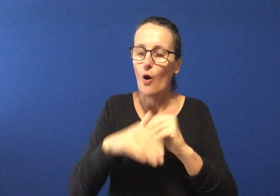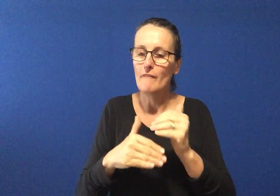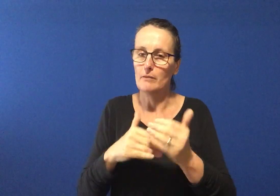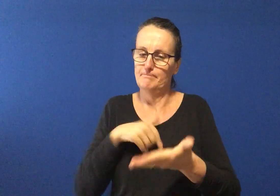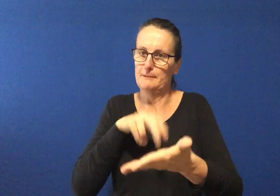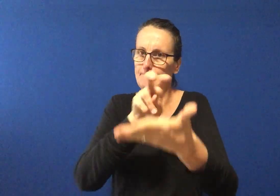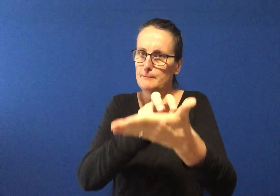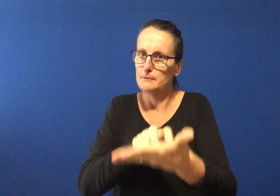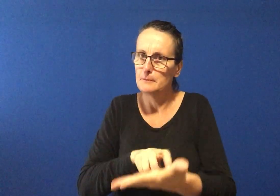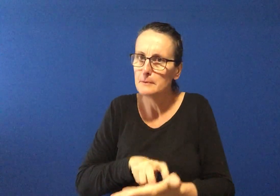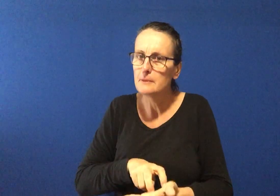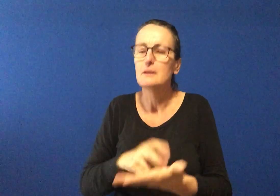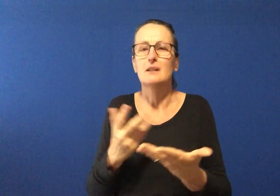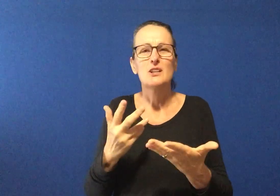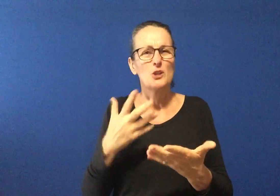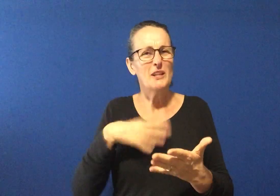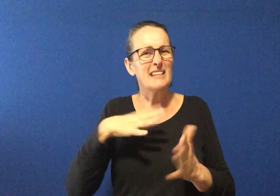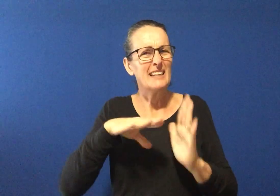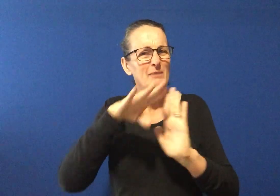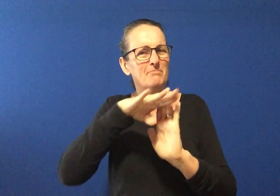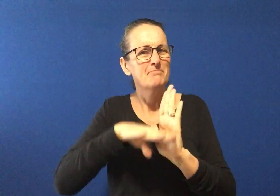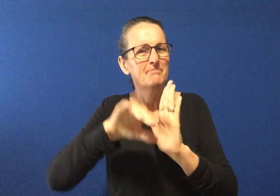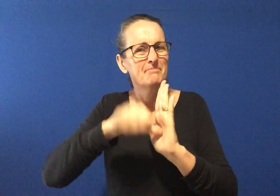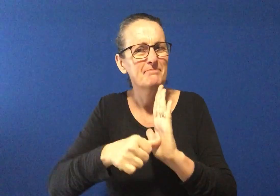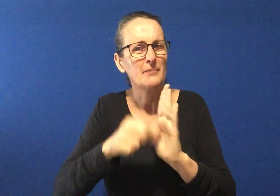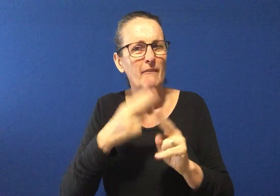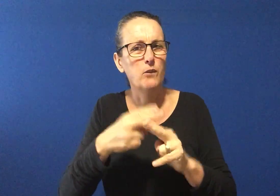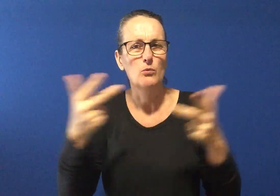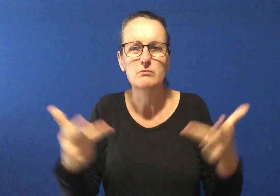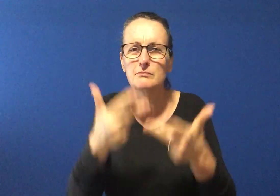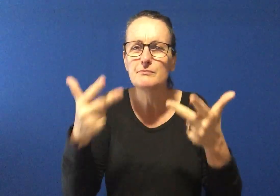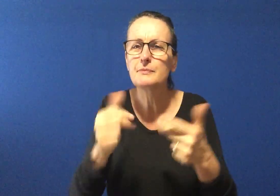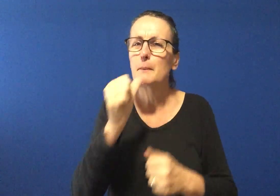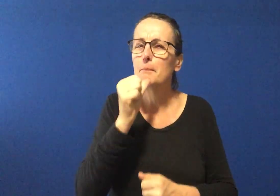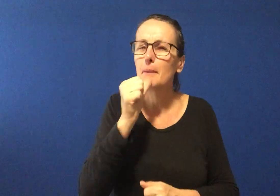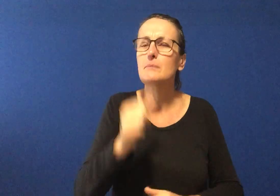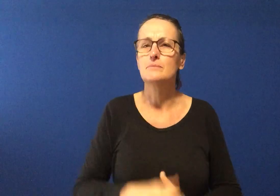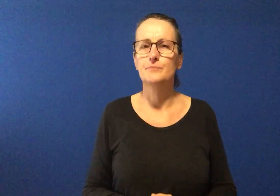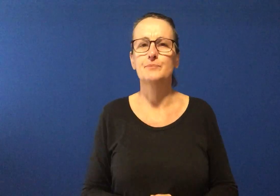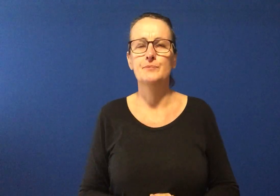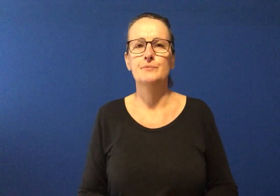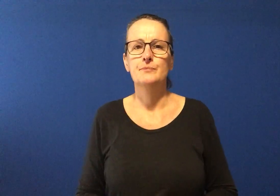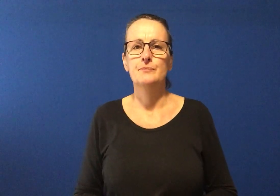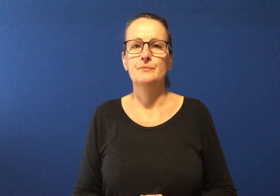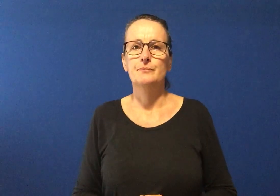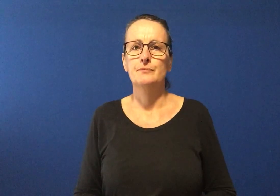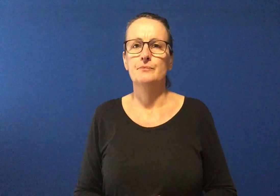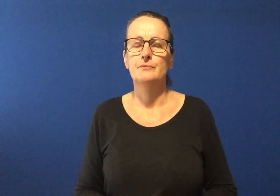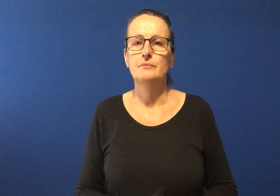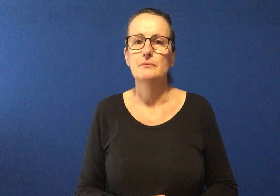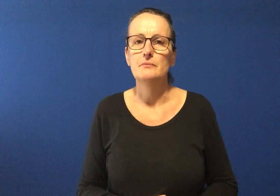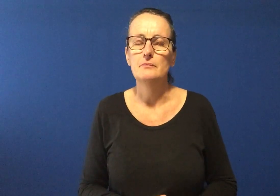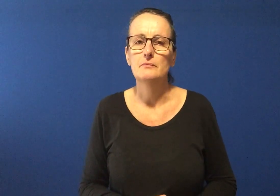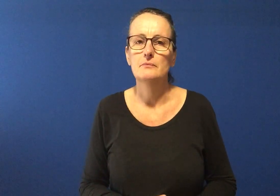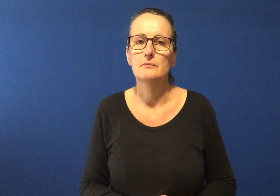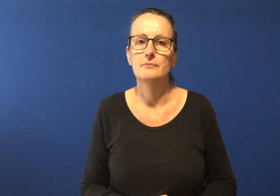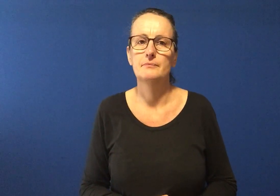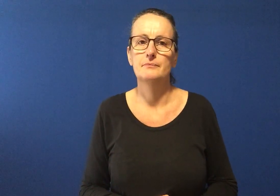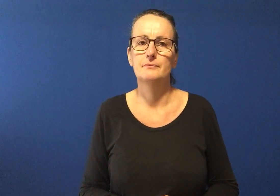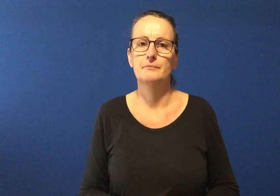too loose around the edges when you talk about venues and how they're doing it. And not a large number of people are being